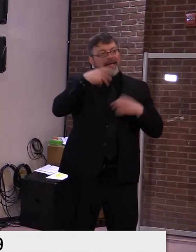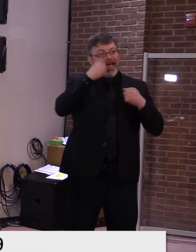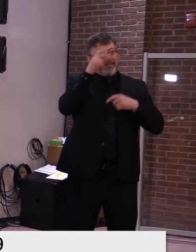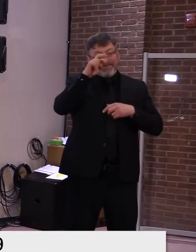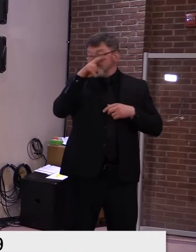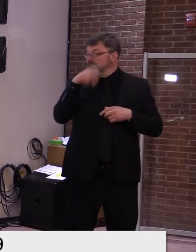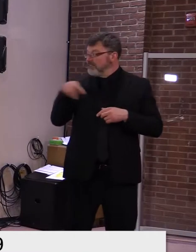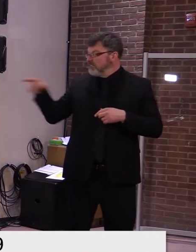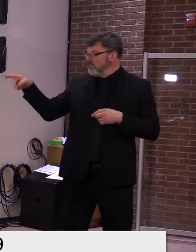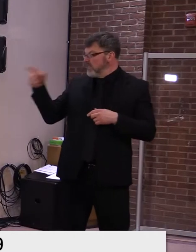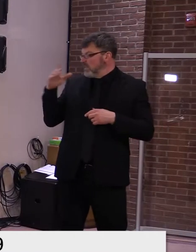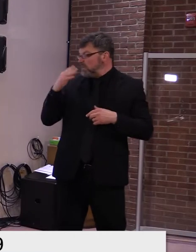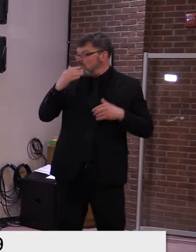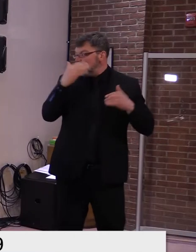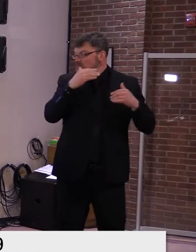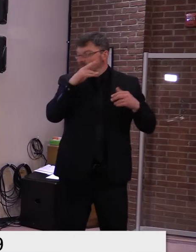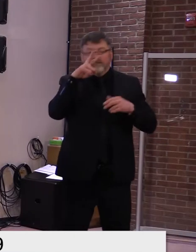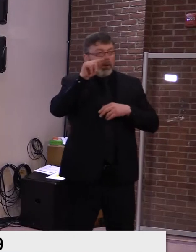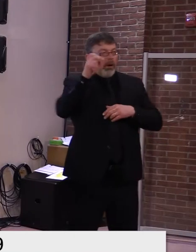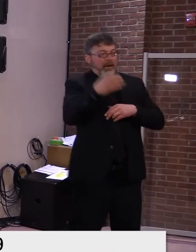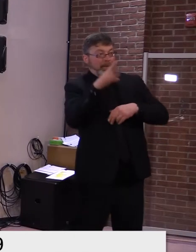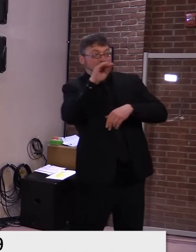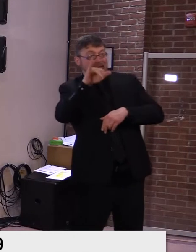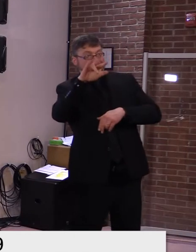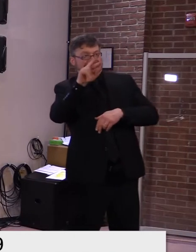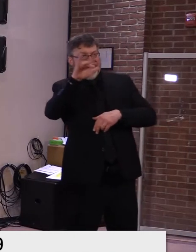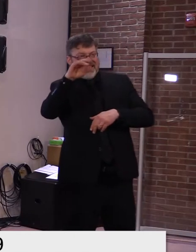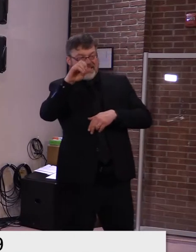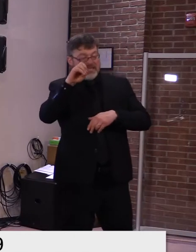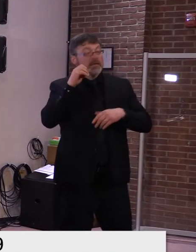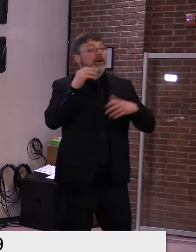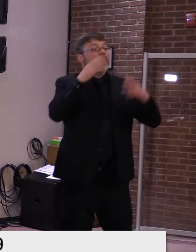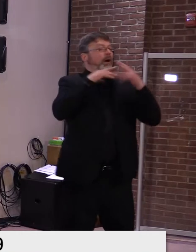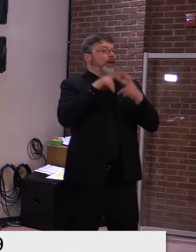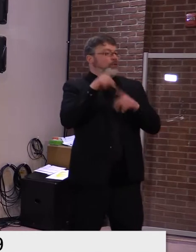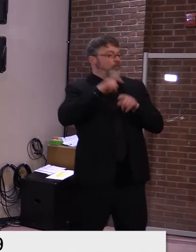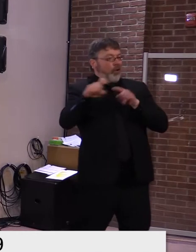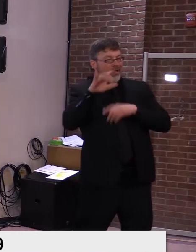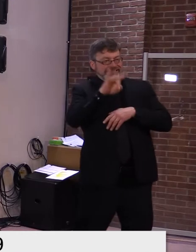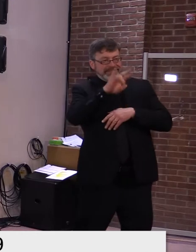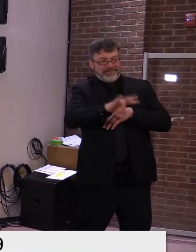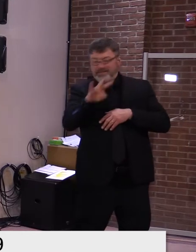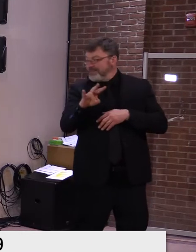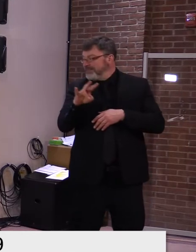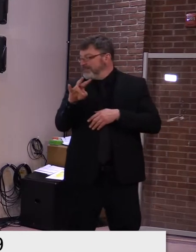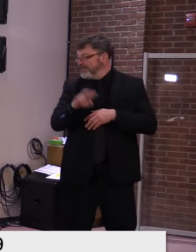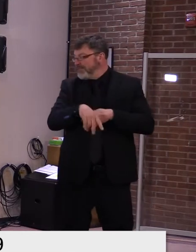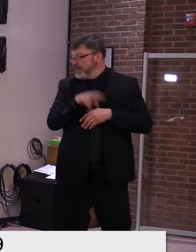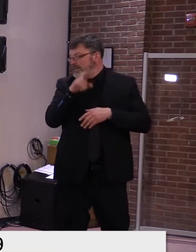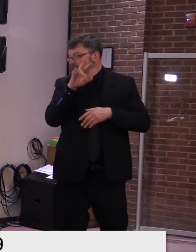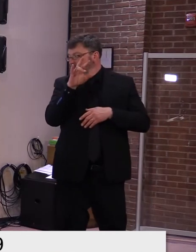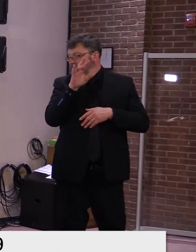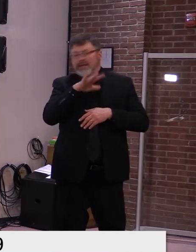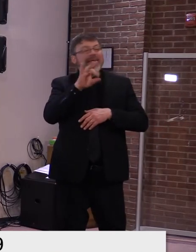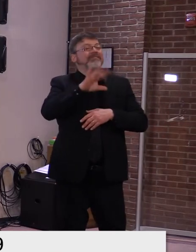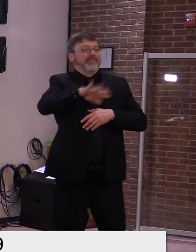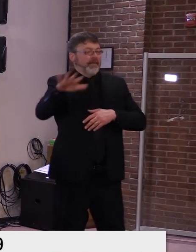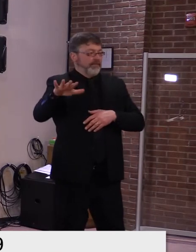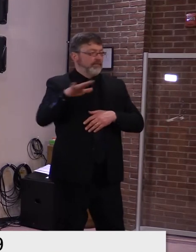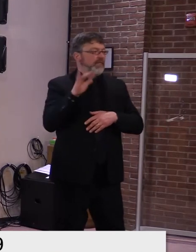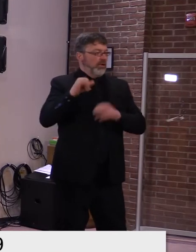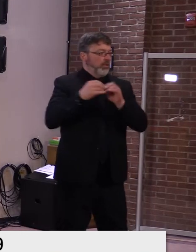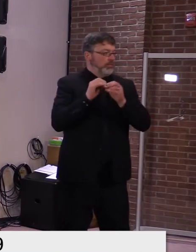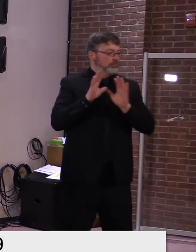855-722-7878. But if you do that and you have multiple appointments, please cancel your appointment in the state system if you get